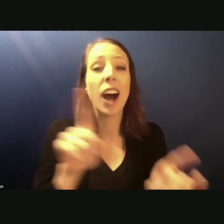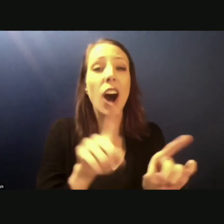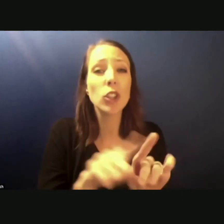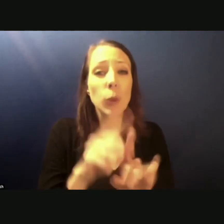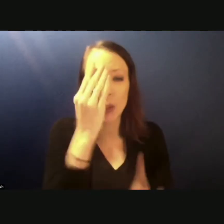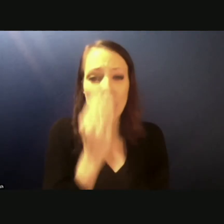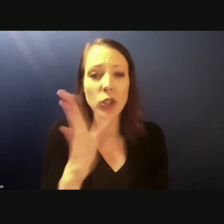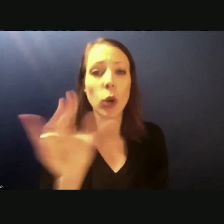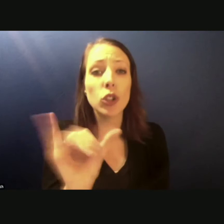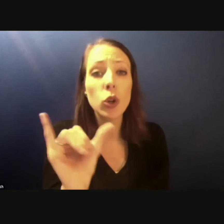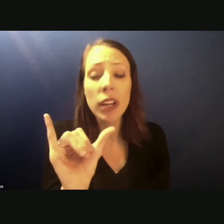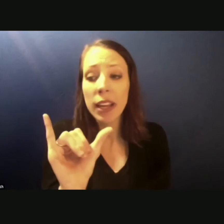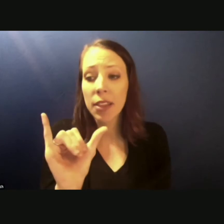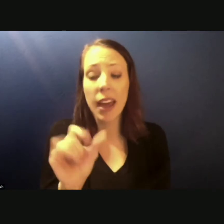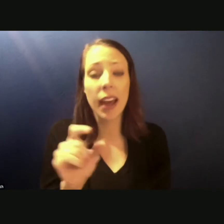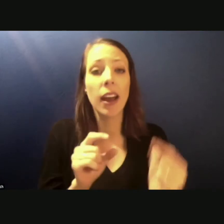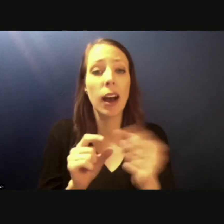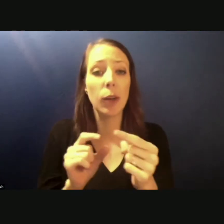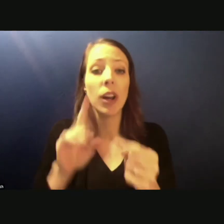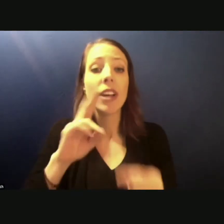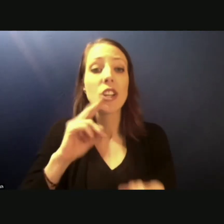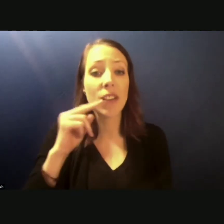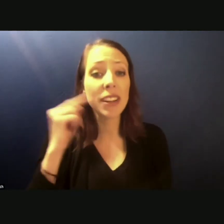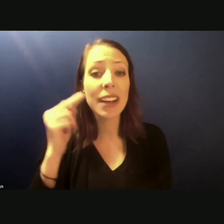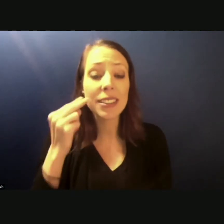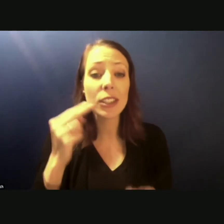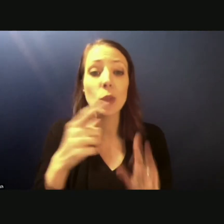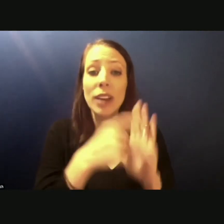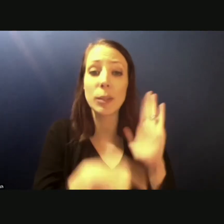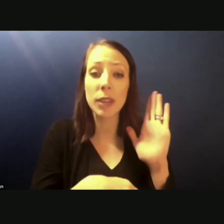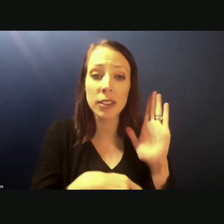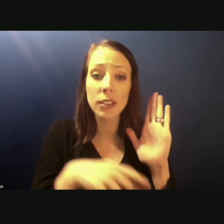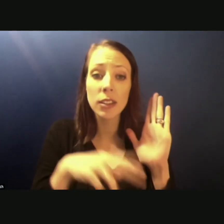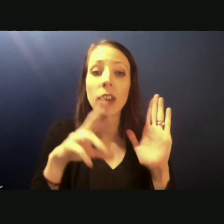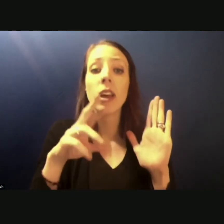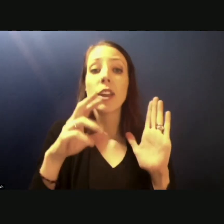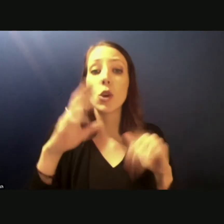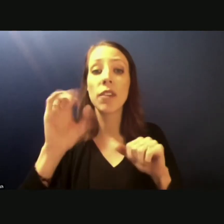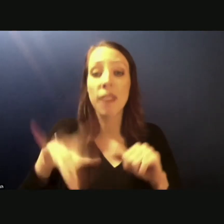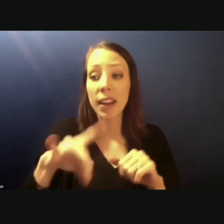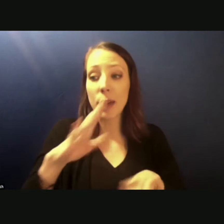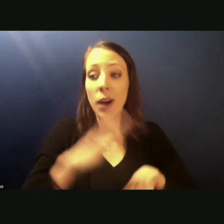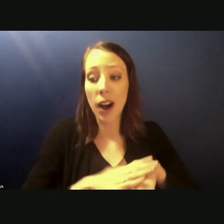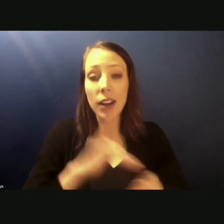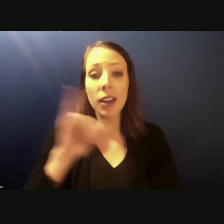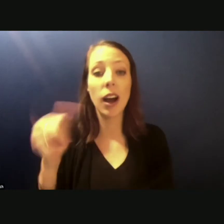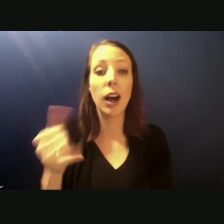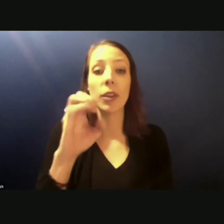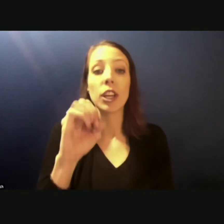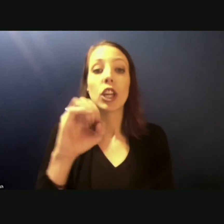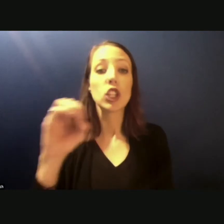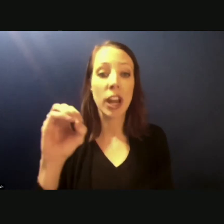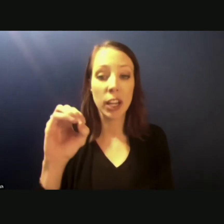And also, I just want to let you know too, that Chef Hadassah's recipes, you can find them